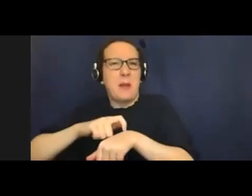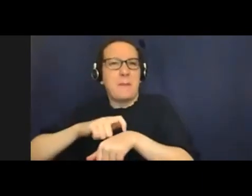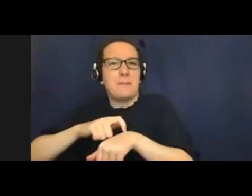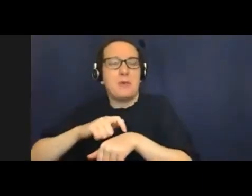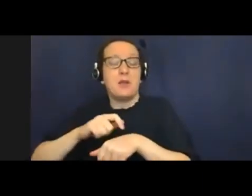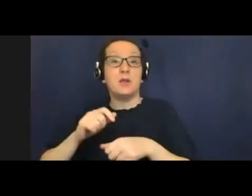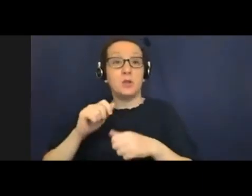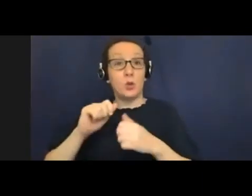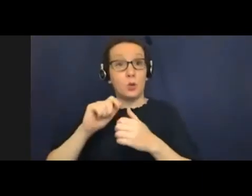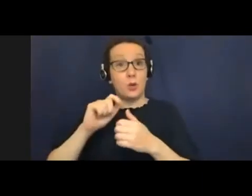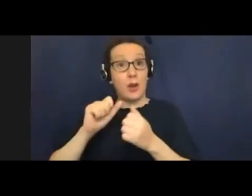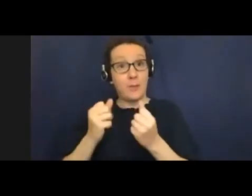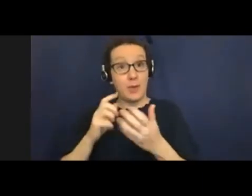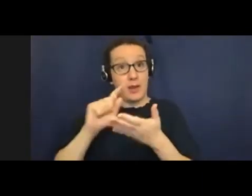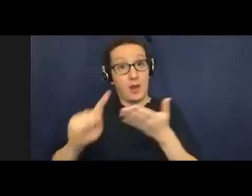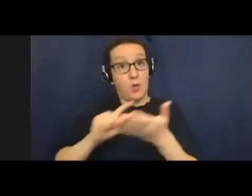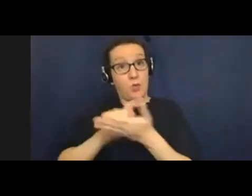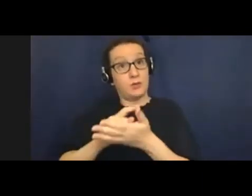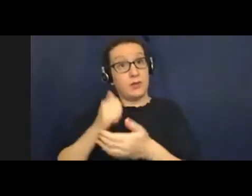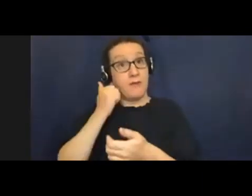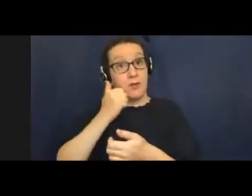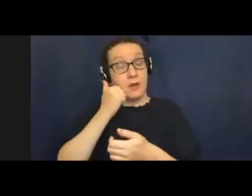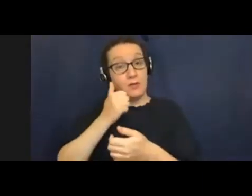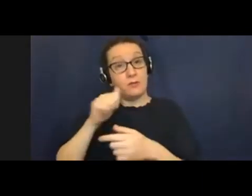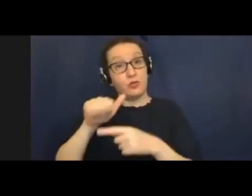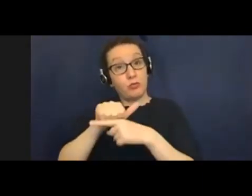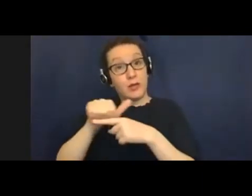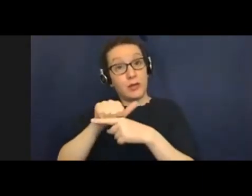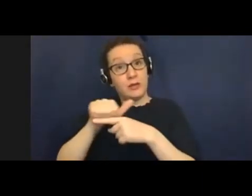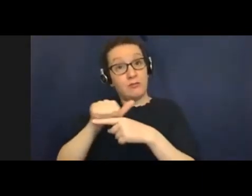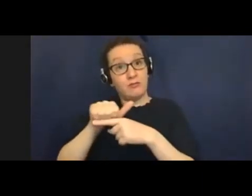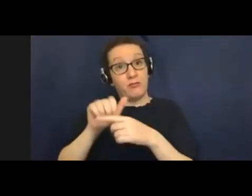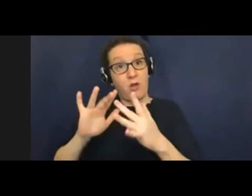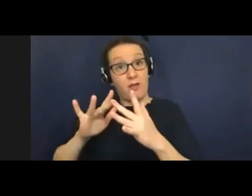going to be if we were switching it to an online implementation.